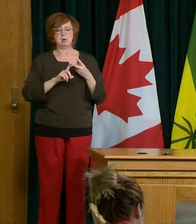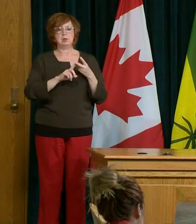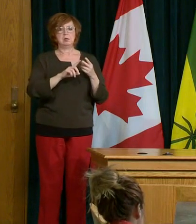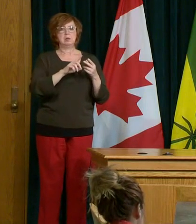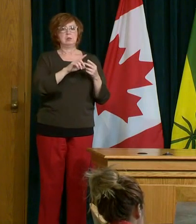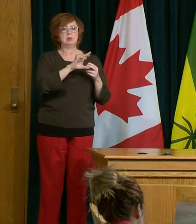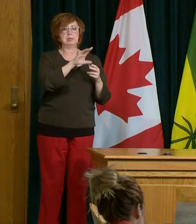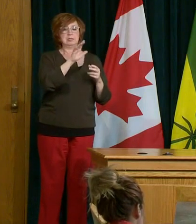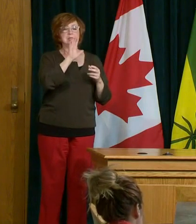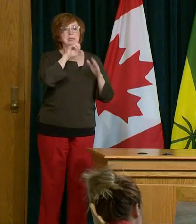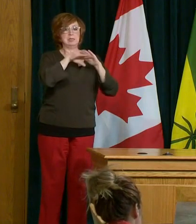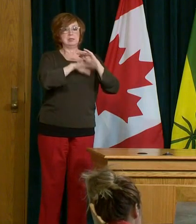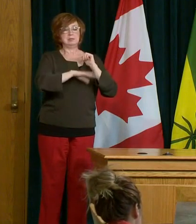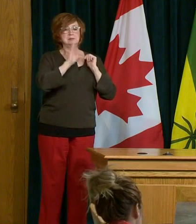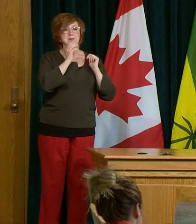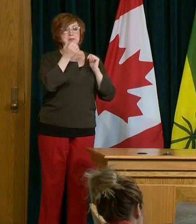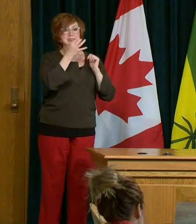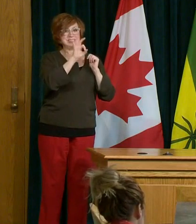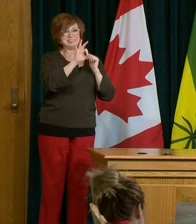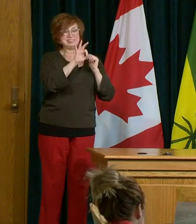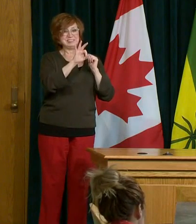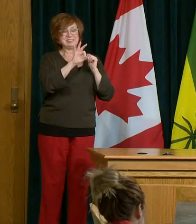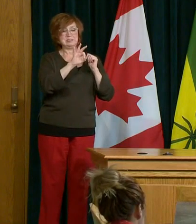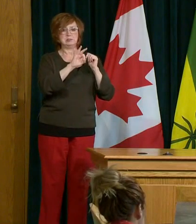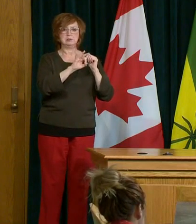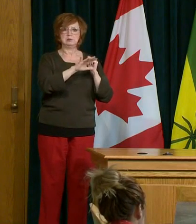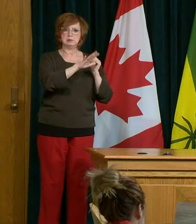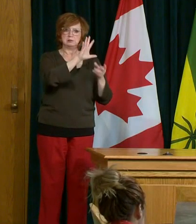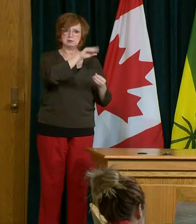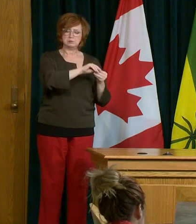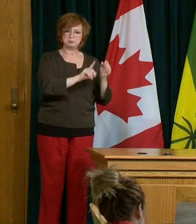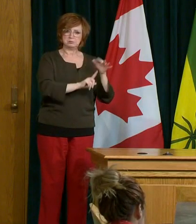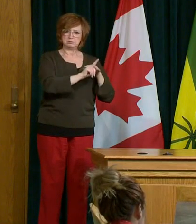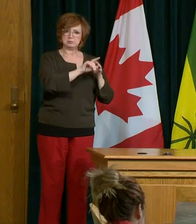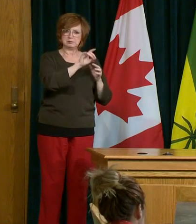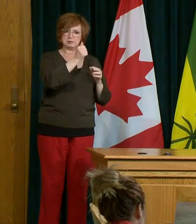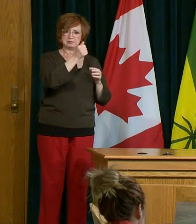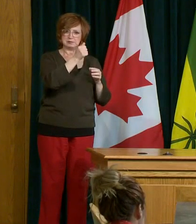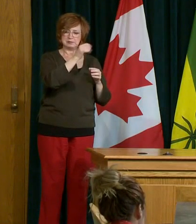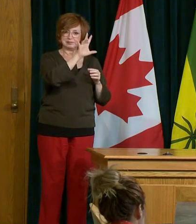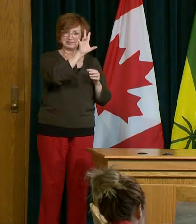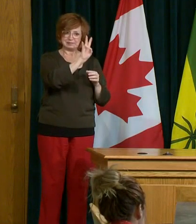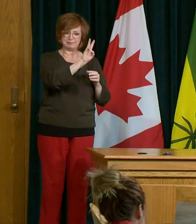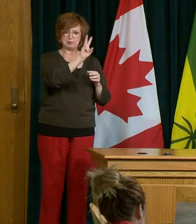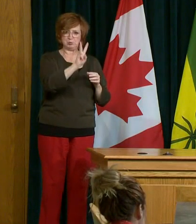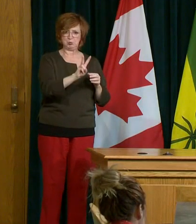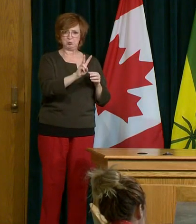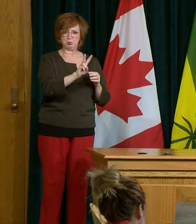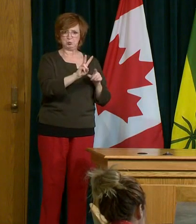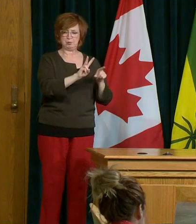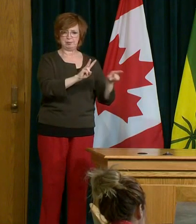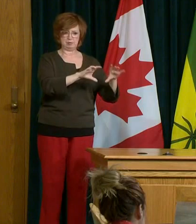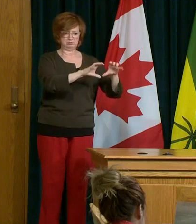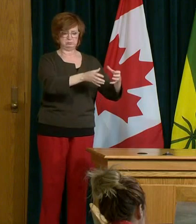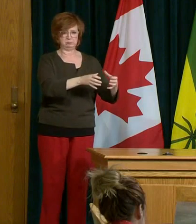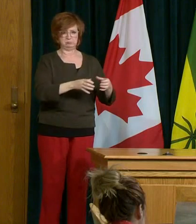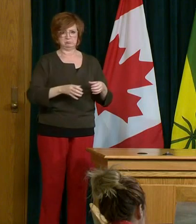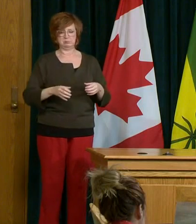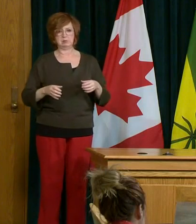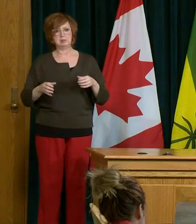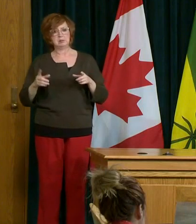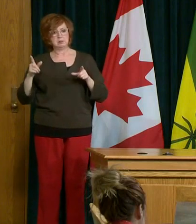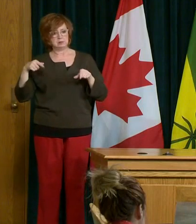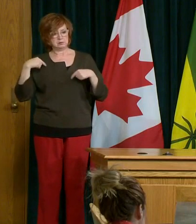under. So in the past, the fact that there were more cases in the 20 to 40 age range was primarily because they were more likely to be healthcare